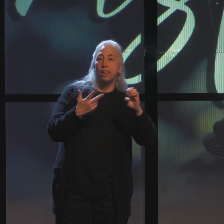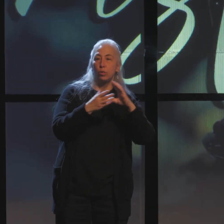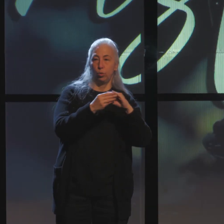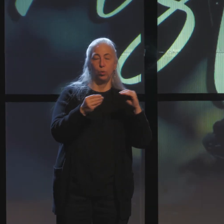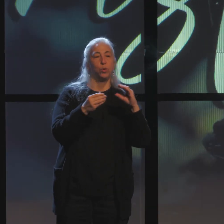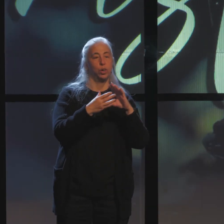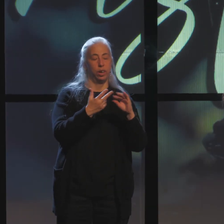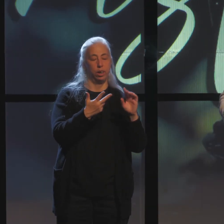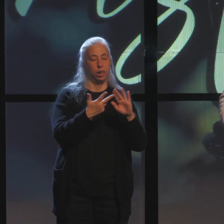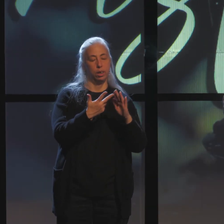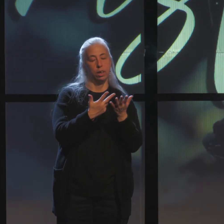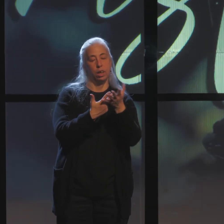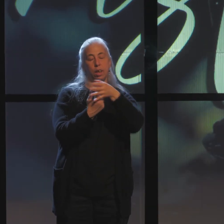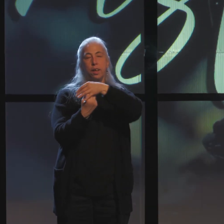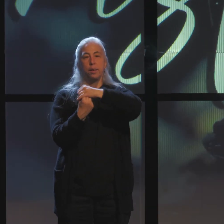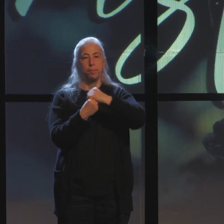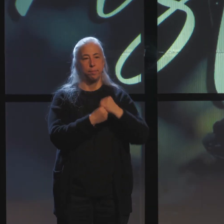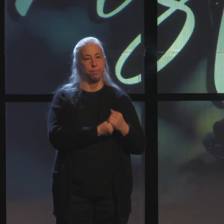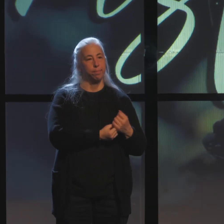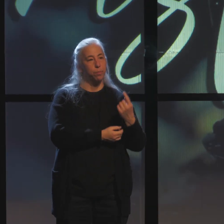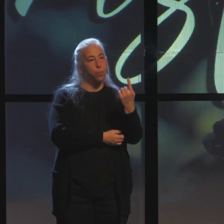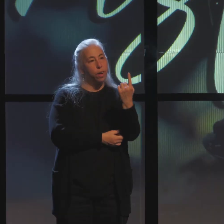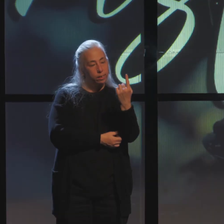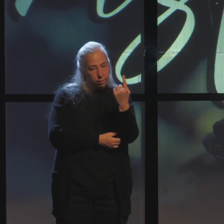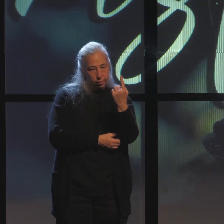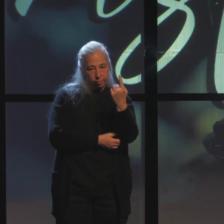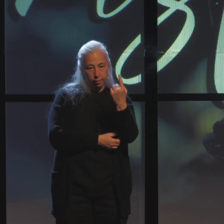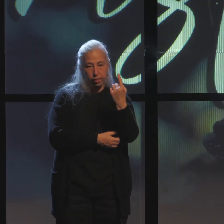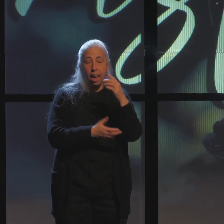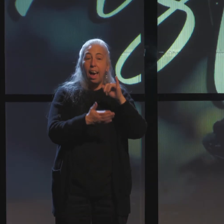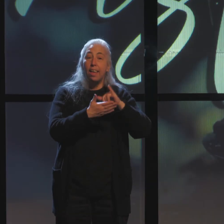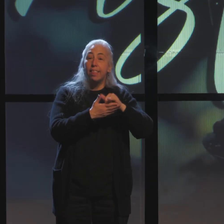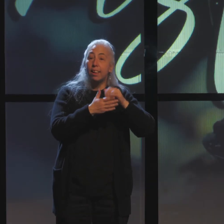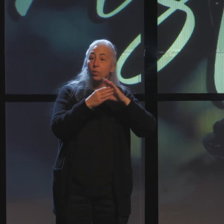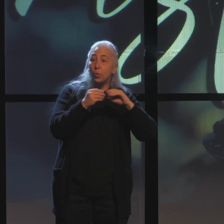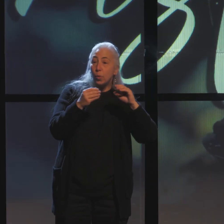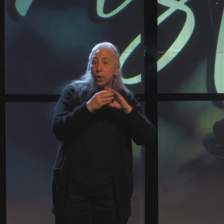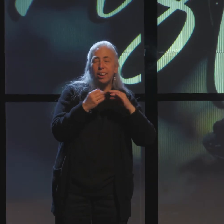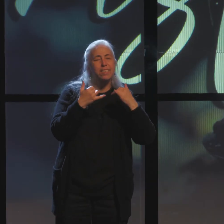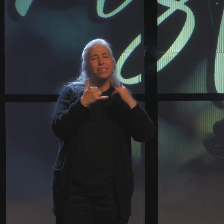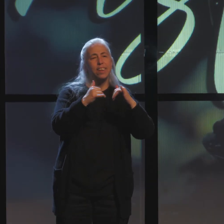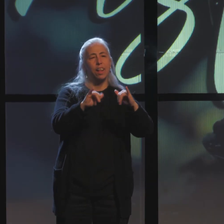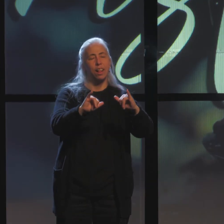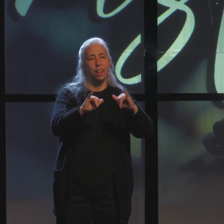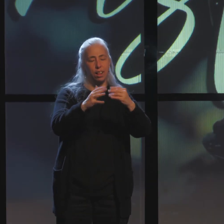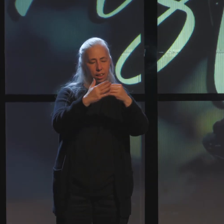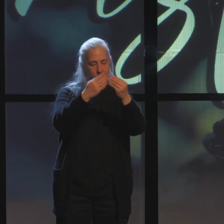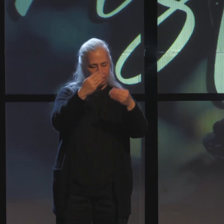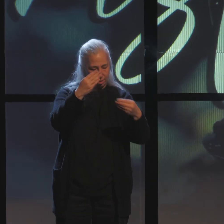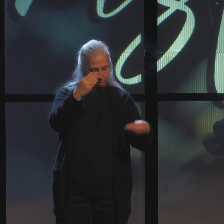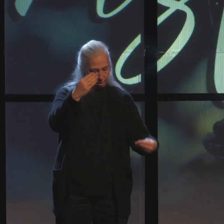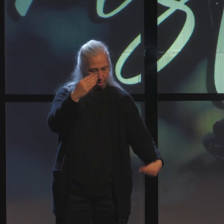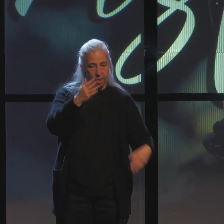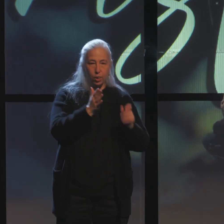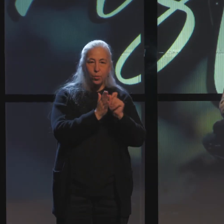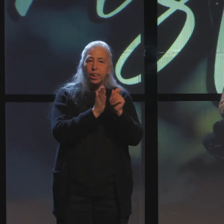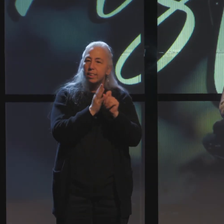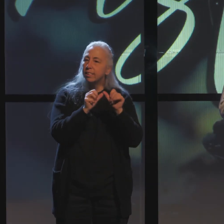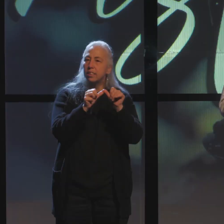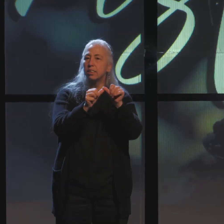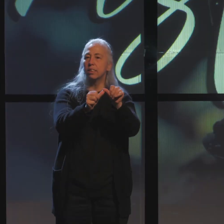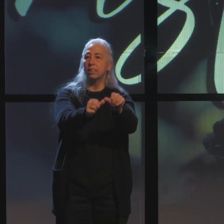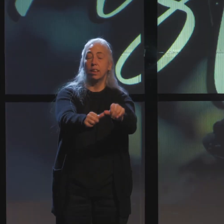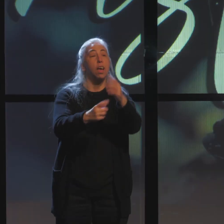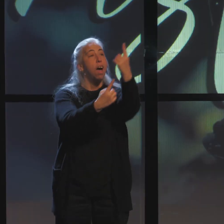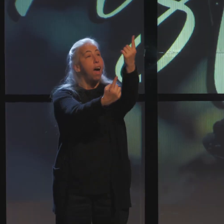story, God's story, and that story is still unfolding. And Advent invites us to believe this,